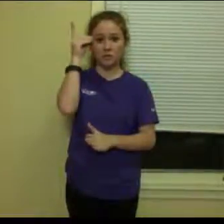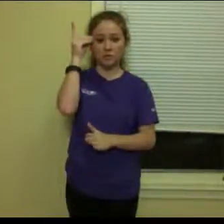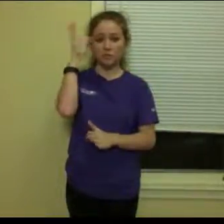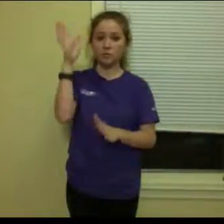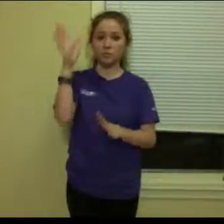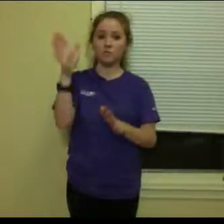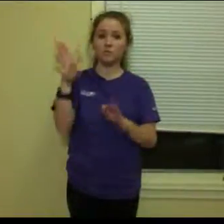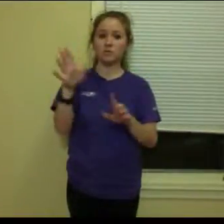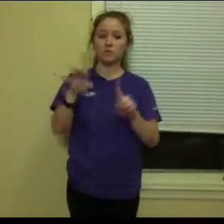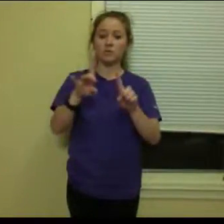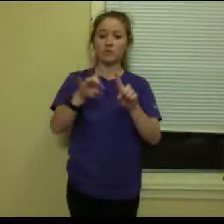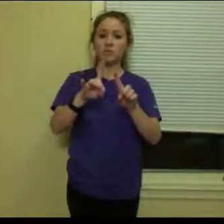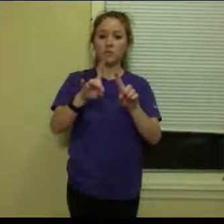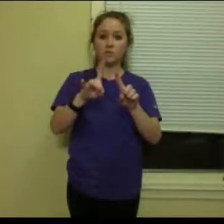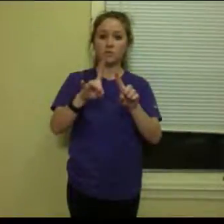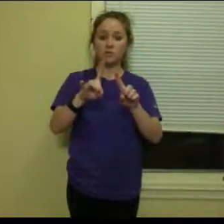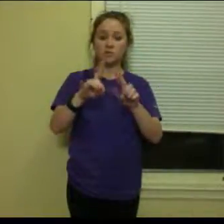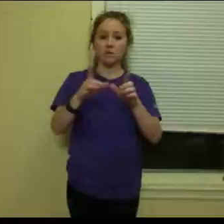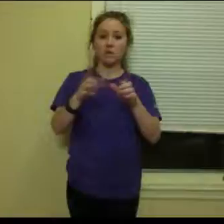To develop democracy,